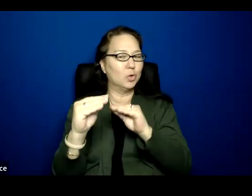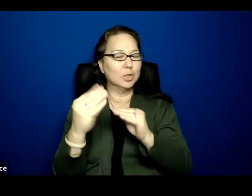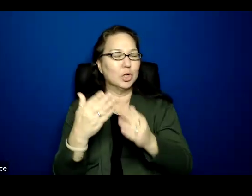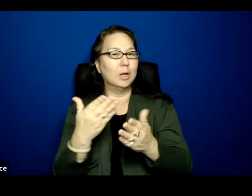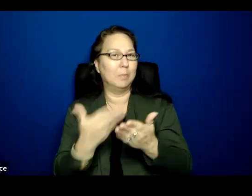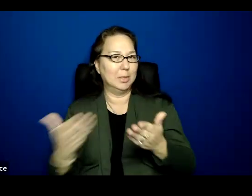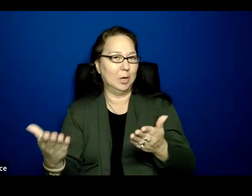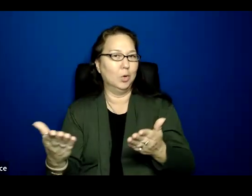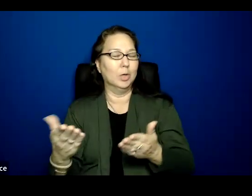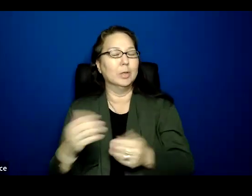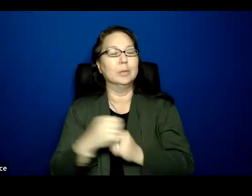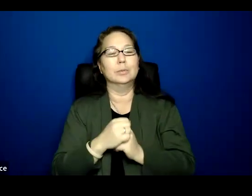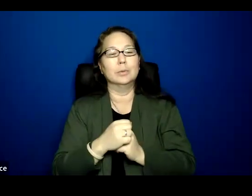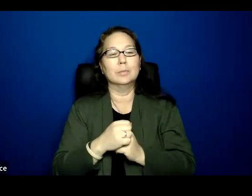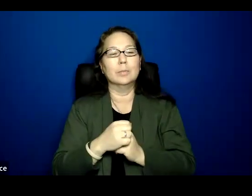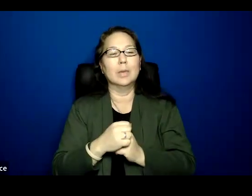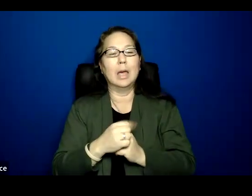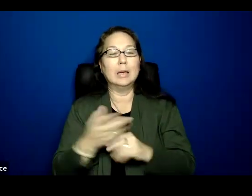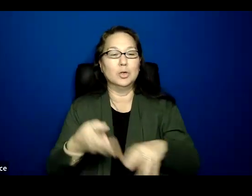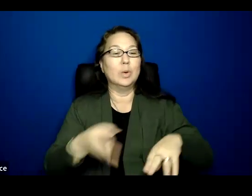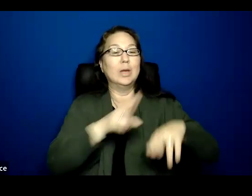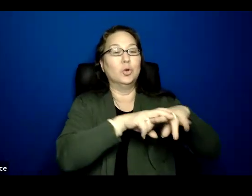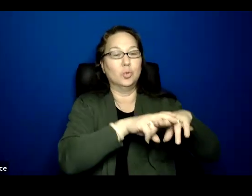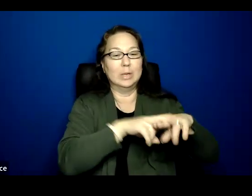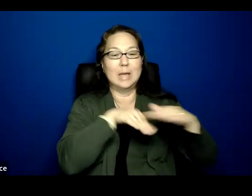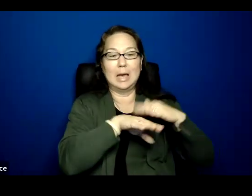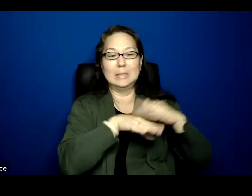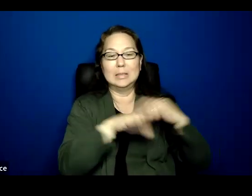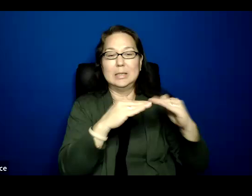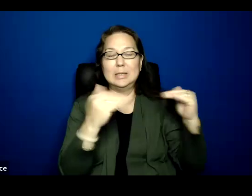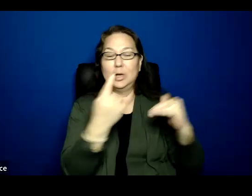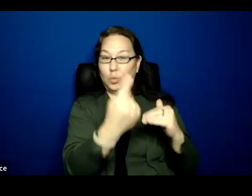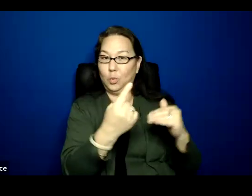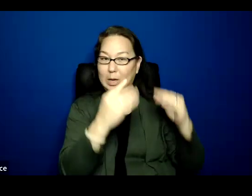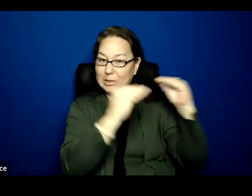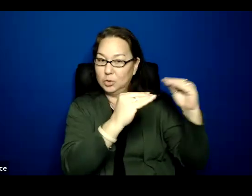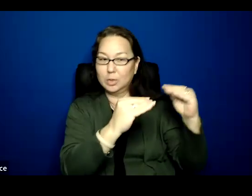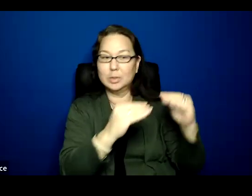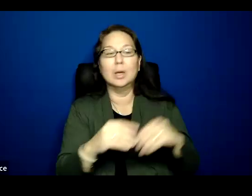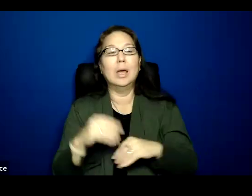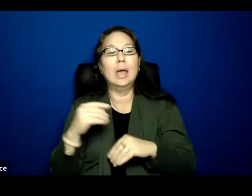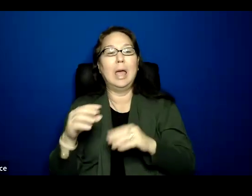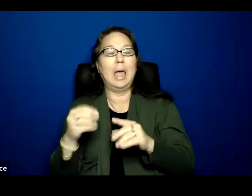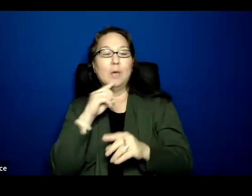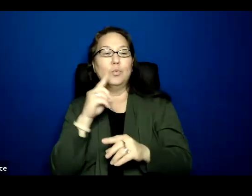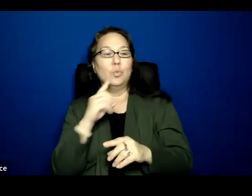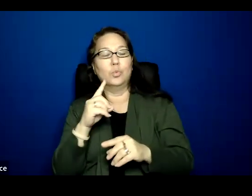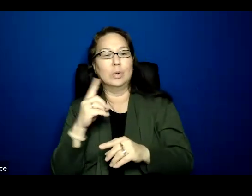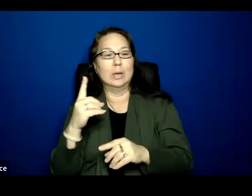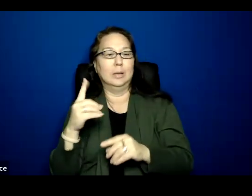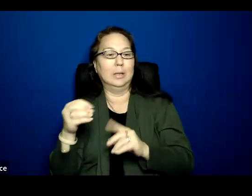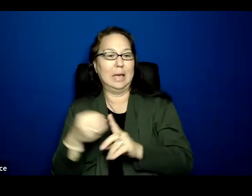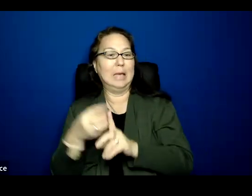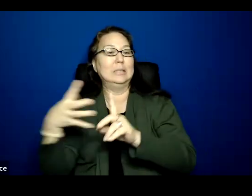to Tier 1 instruction, and enhance supports within our MTSS framework. Key milestones in progress